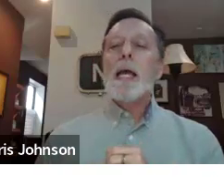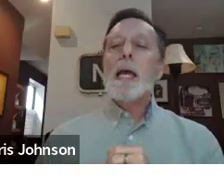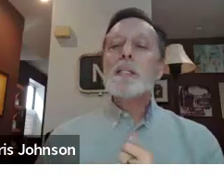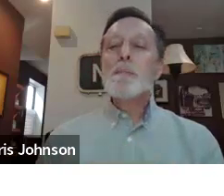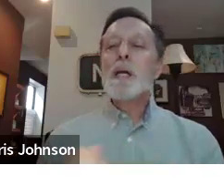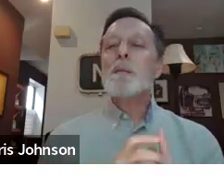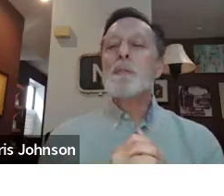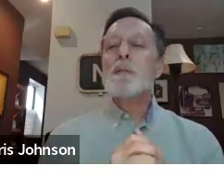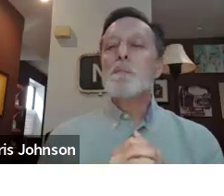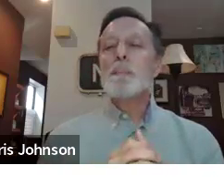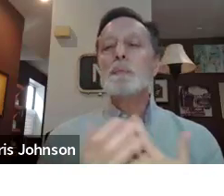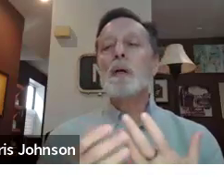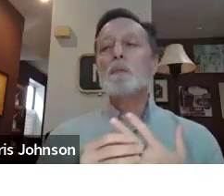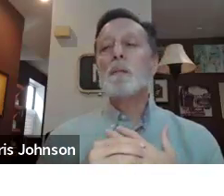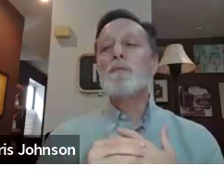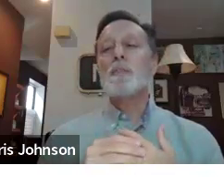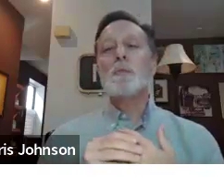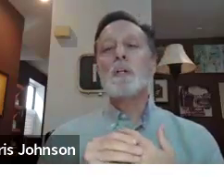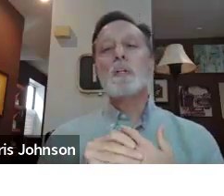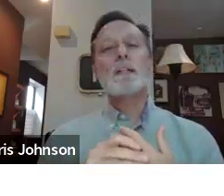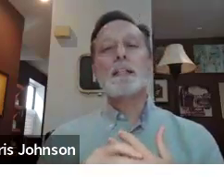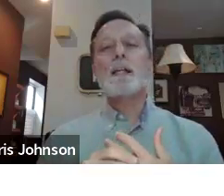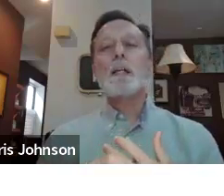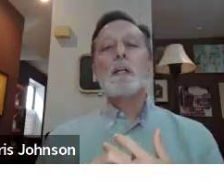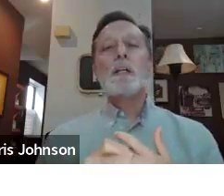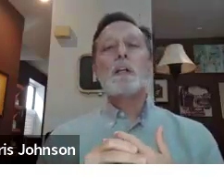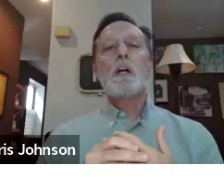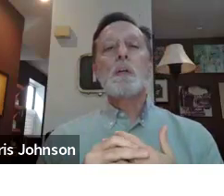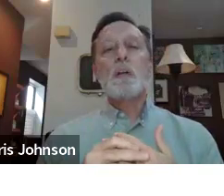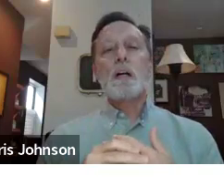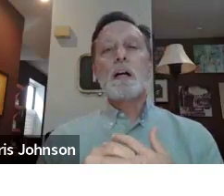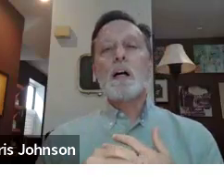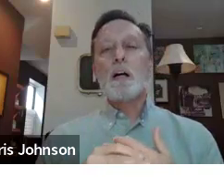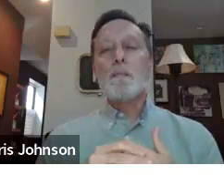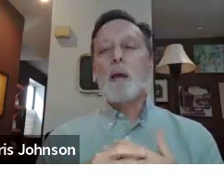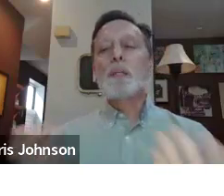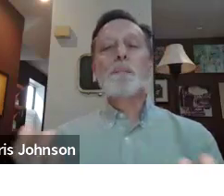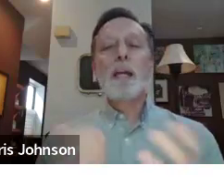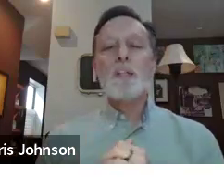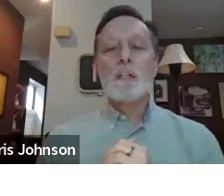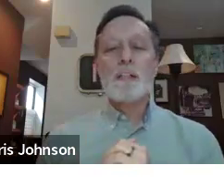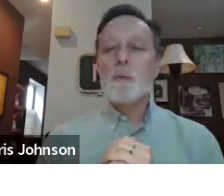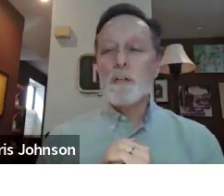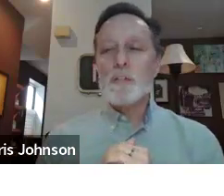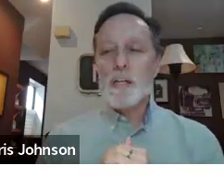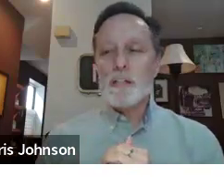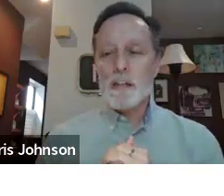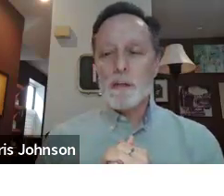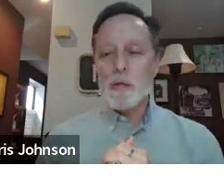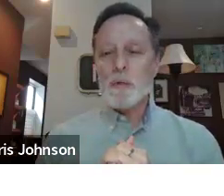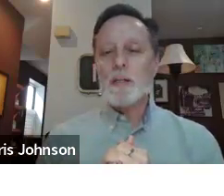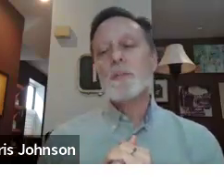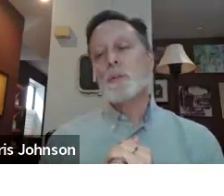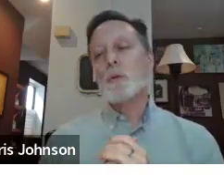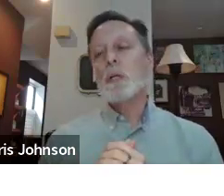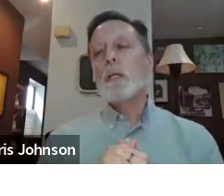arts. And sometimes people will come to me in frustration and saying, you know, I went to my agent and they don't understand